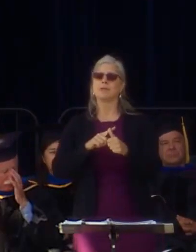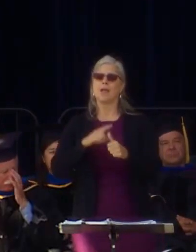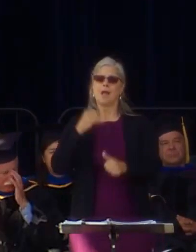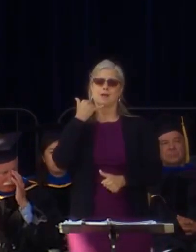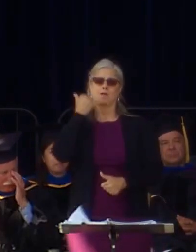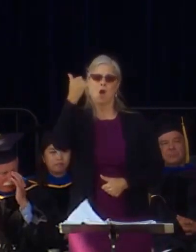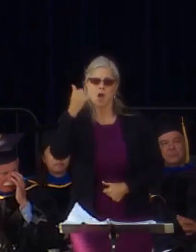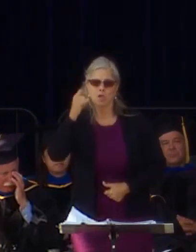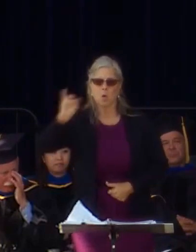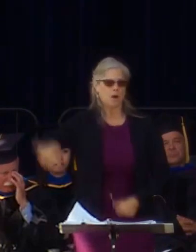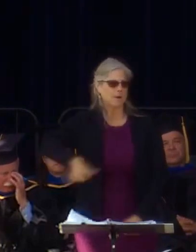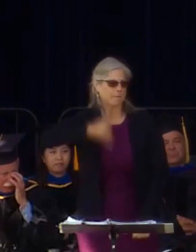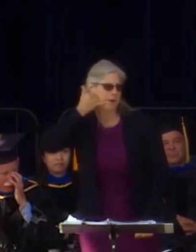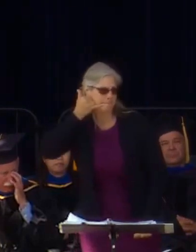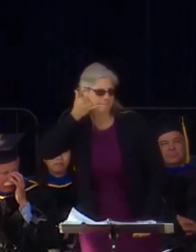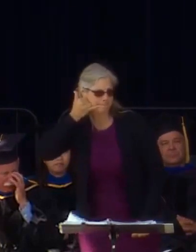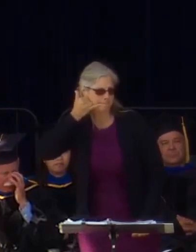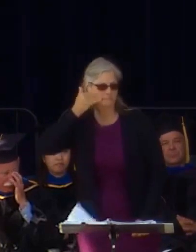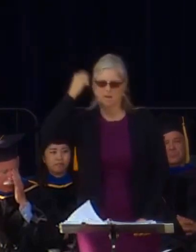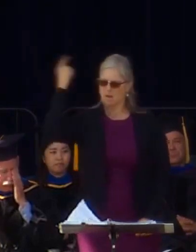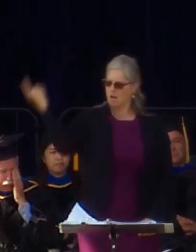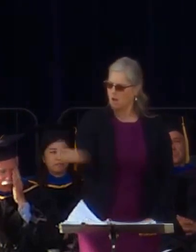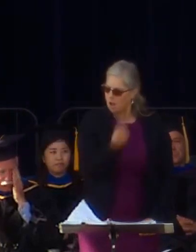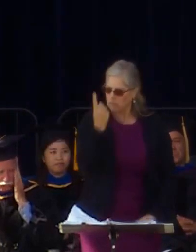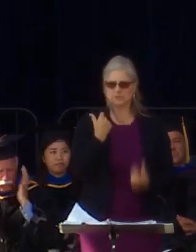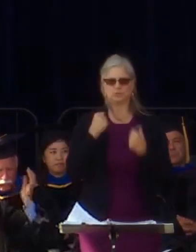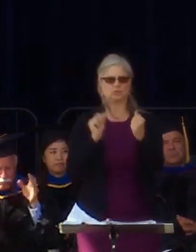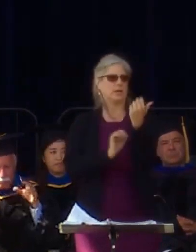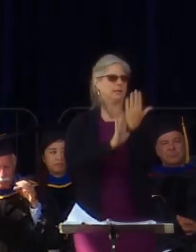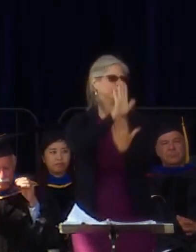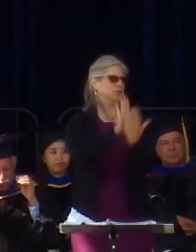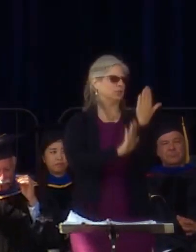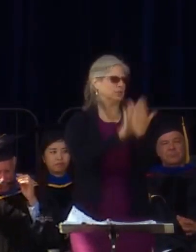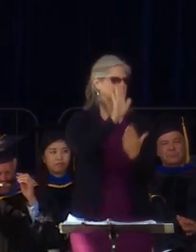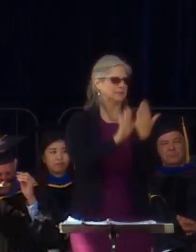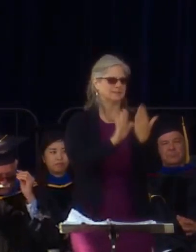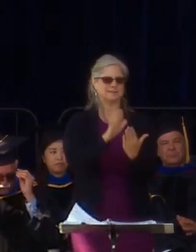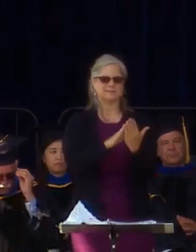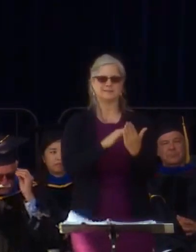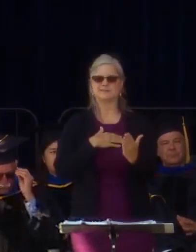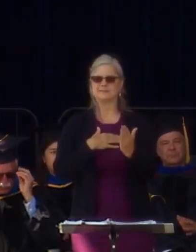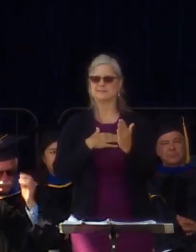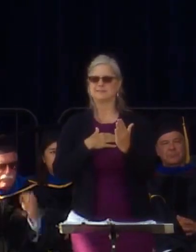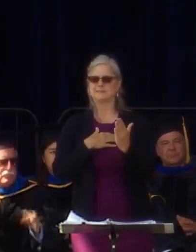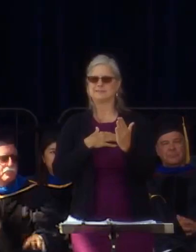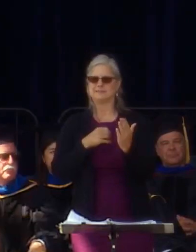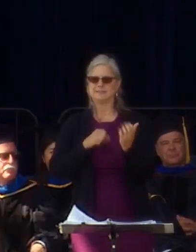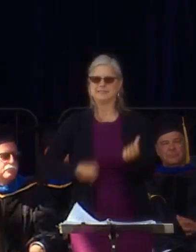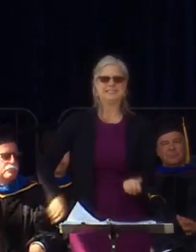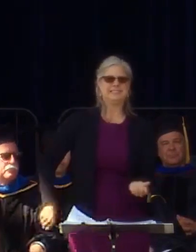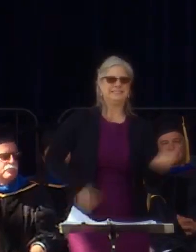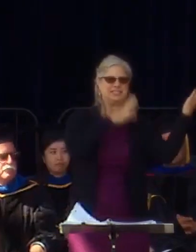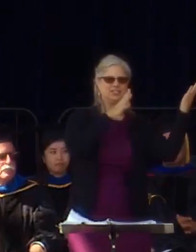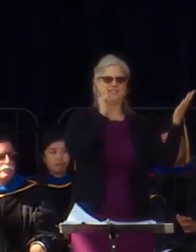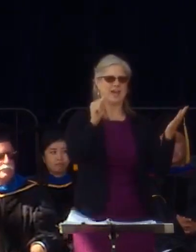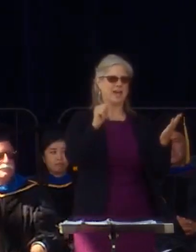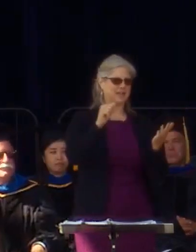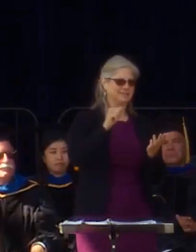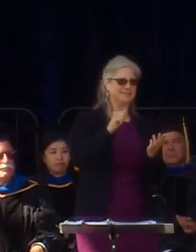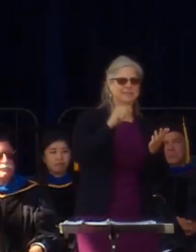call, try to always be in person, ditch the deck and tell your story.